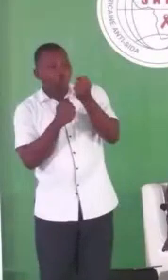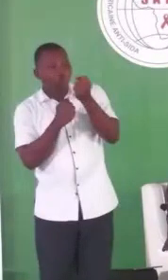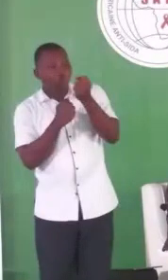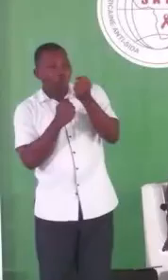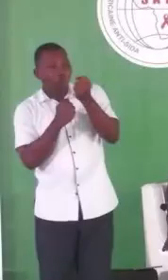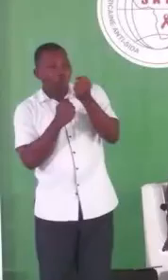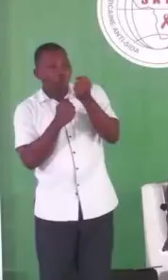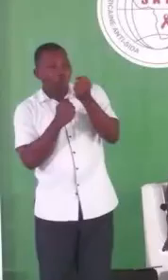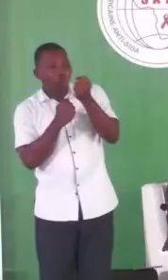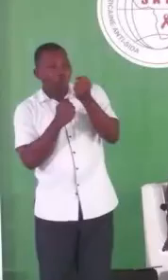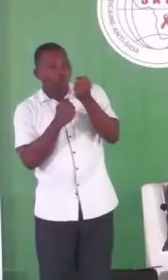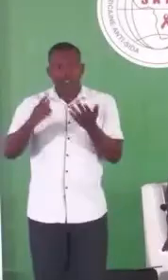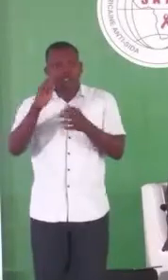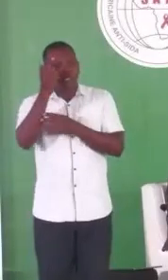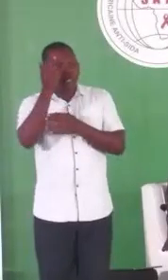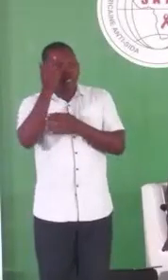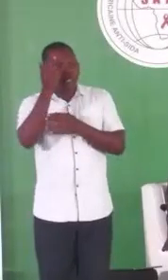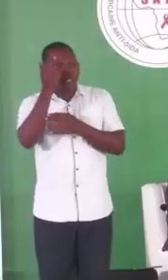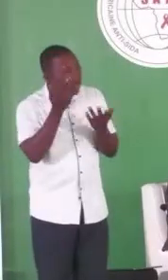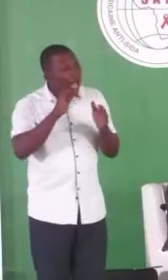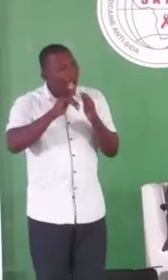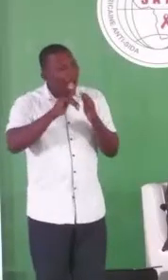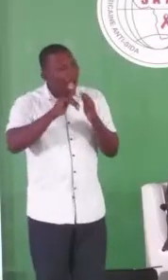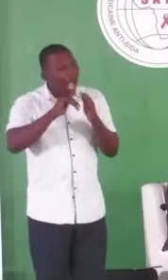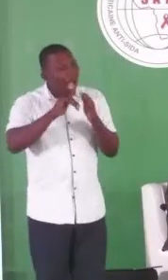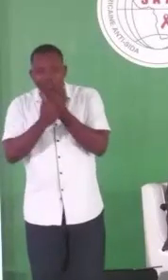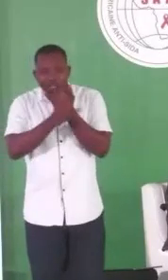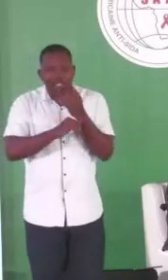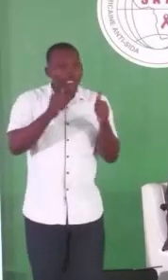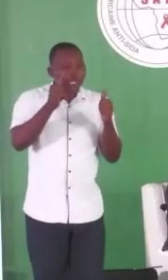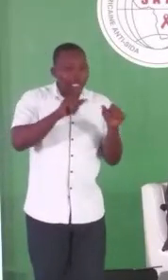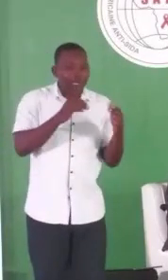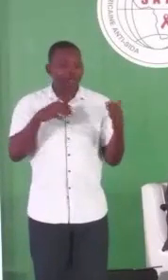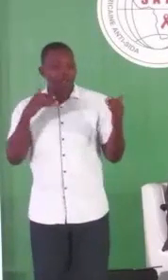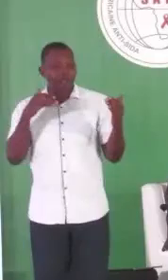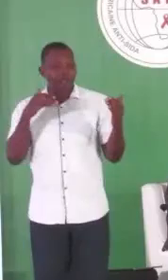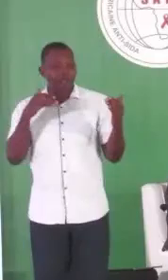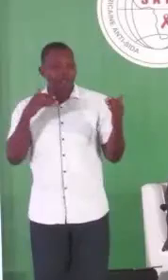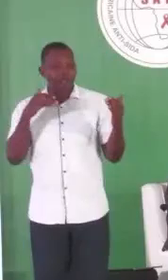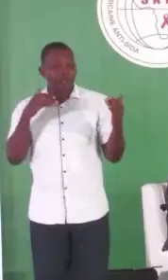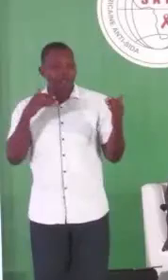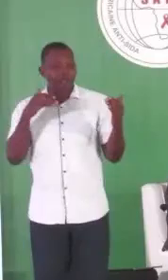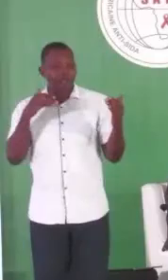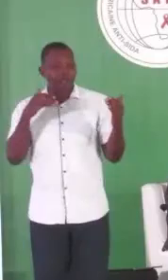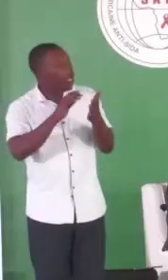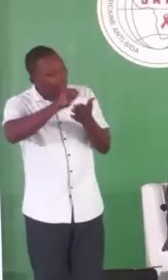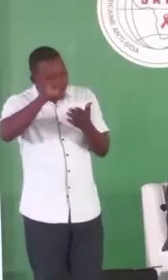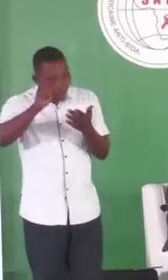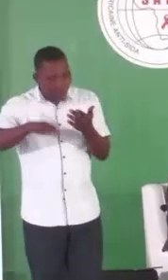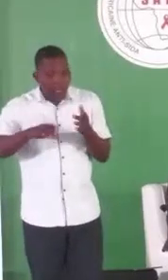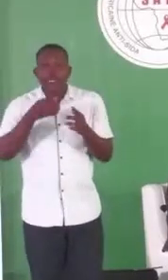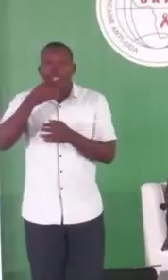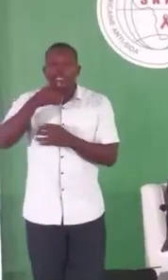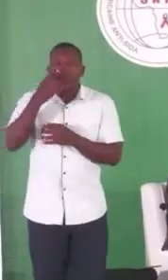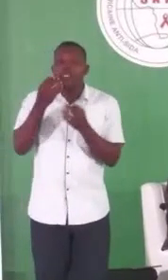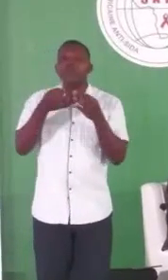planning how countries can get to elimination of HIV, syphilis, and Hep B, the data piece is essential to inform